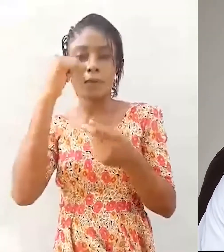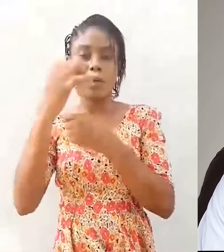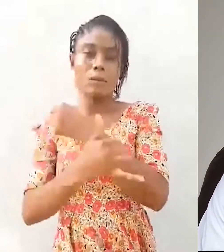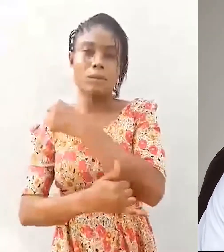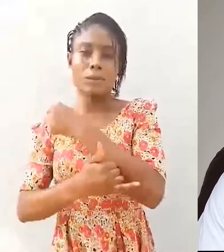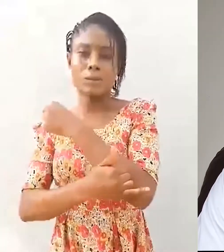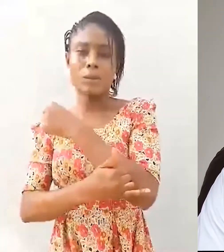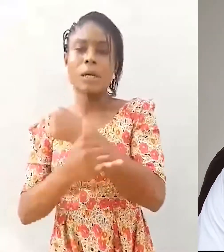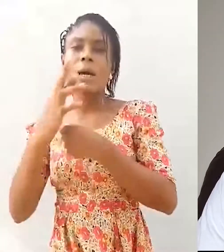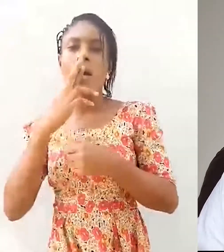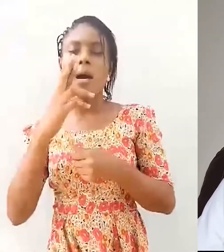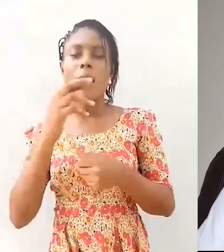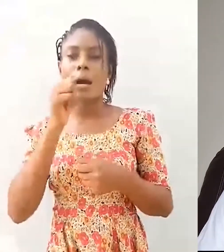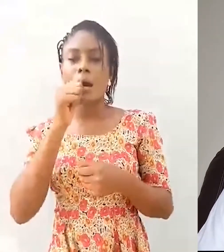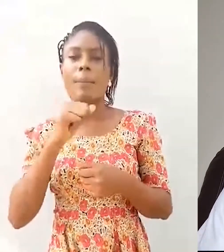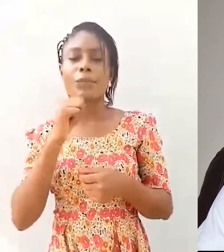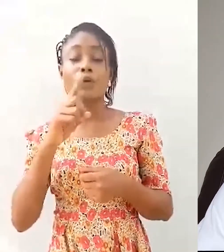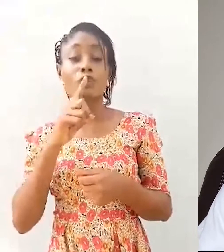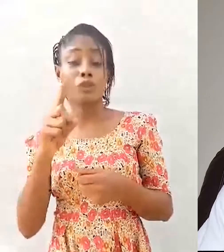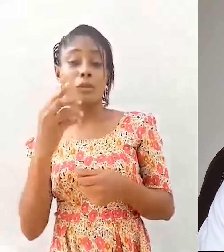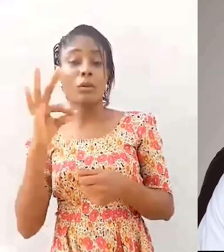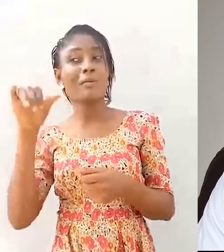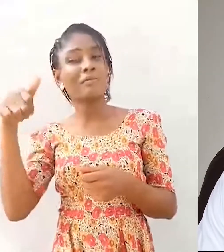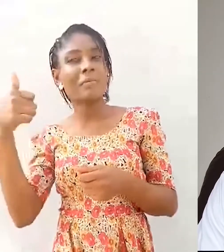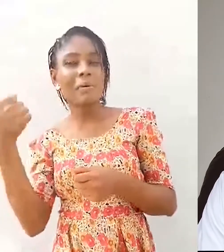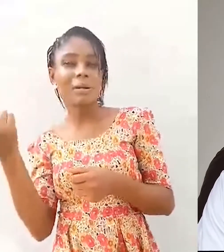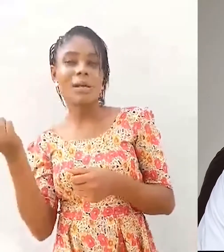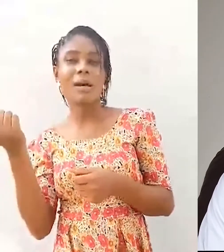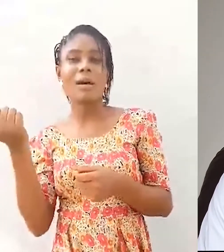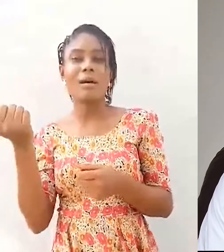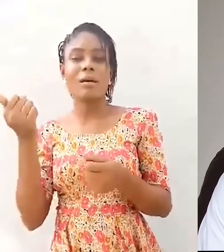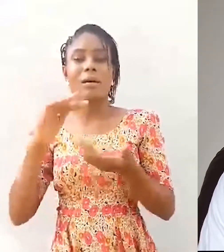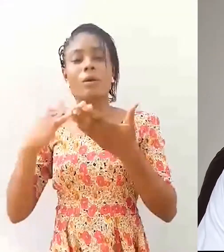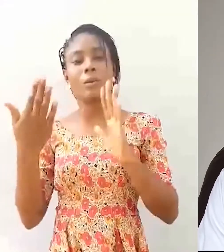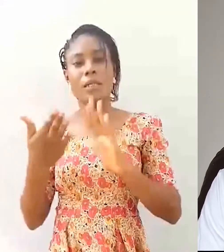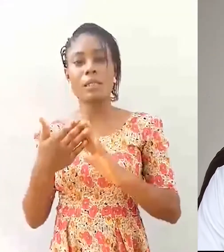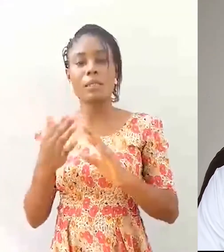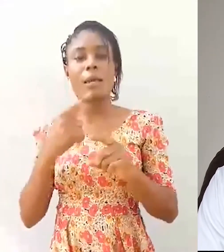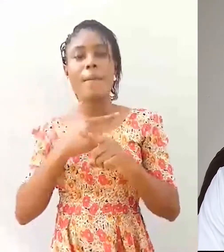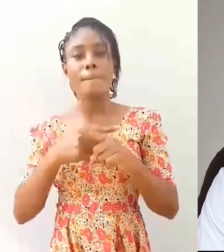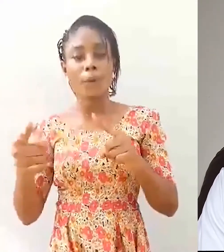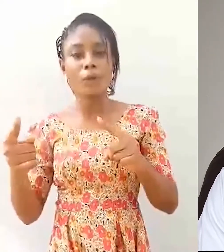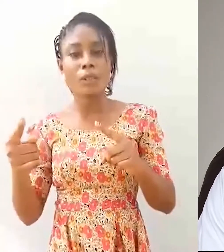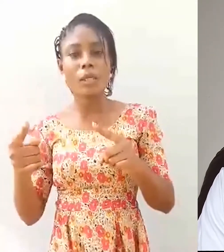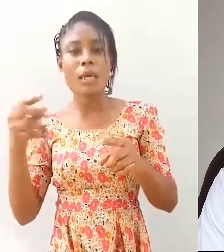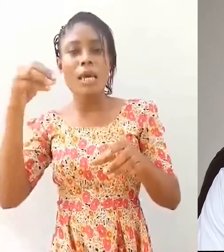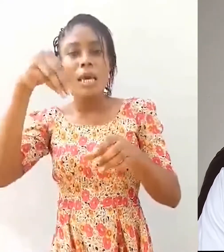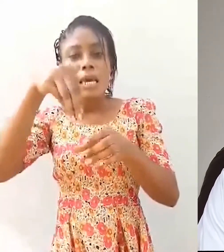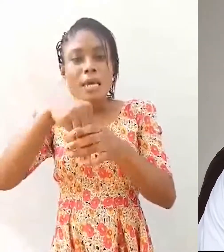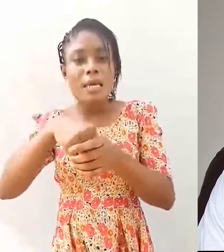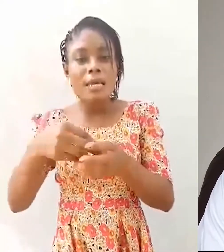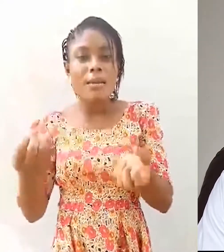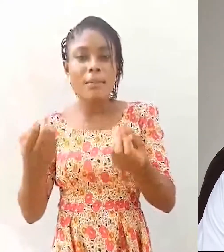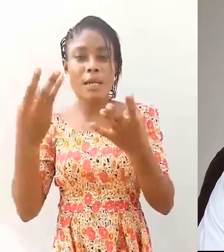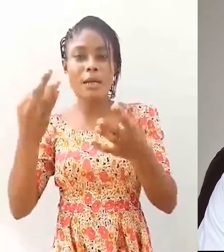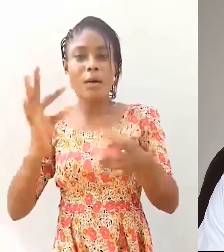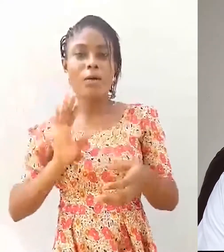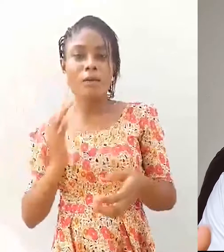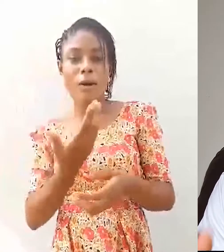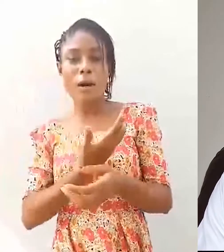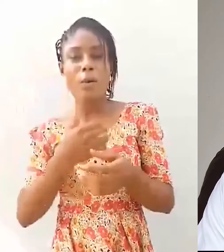African country. I'm not sure of how it plays out in some other communities,